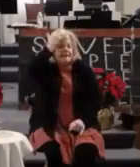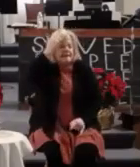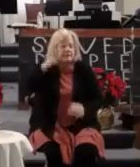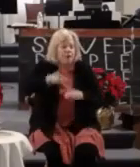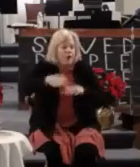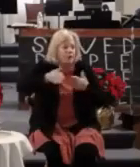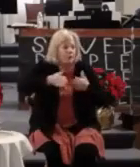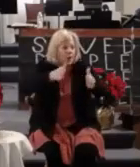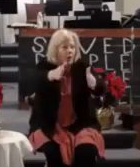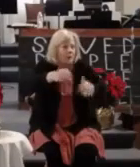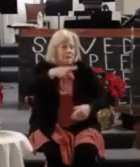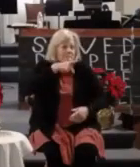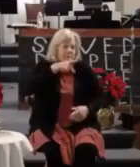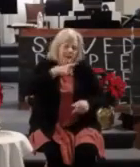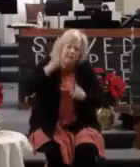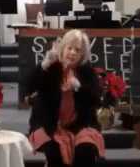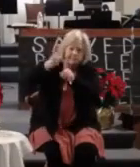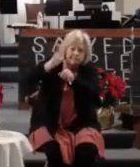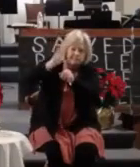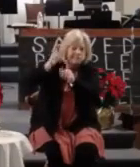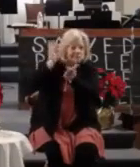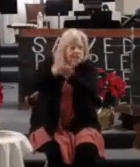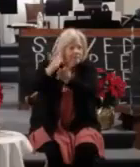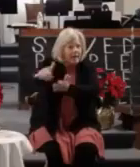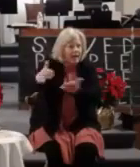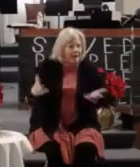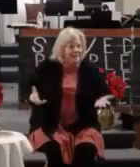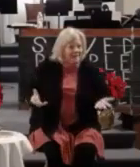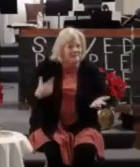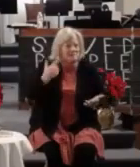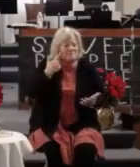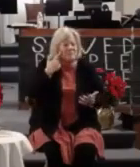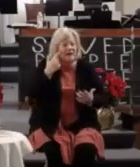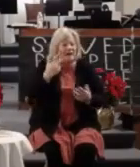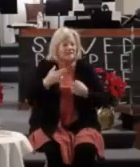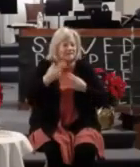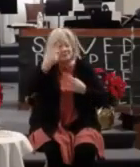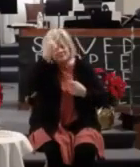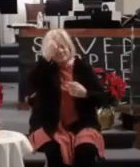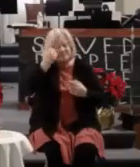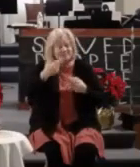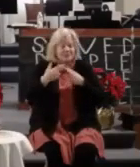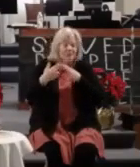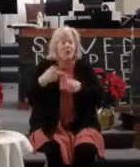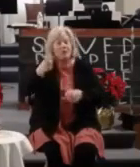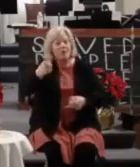Peggy is always after me about that one. And those are just to name a few.